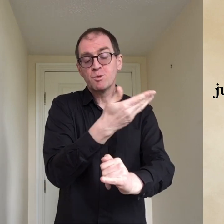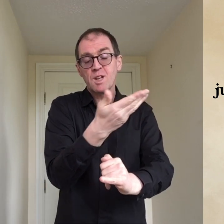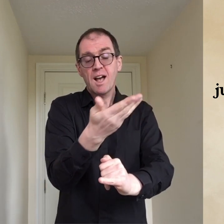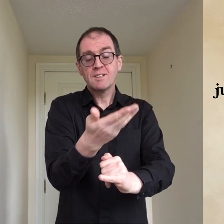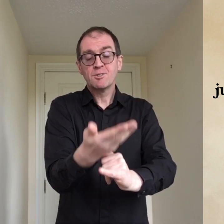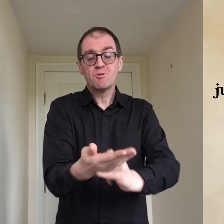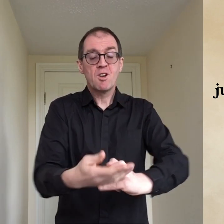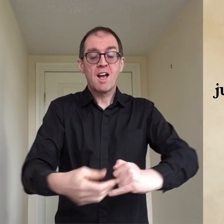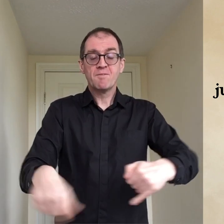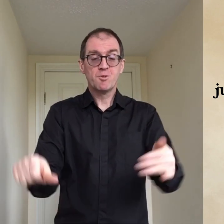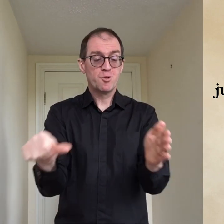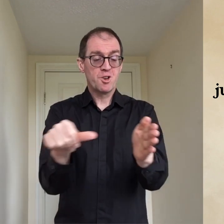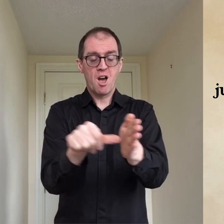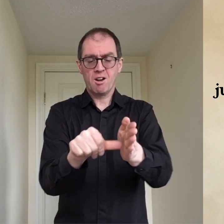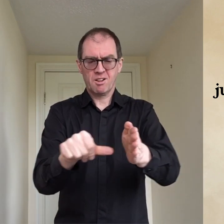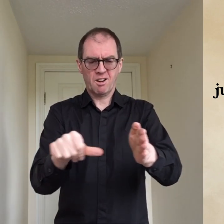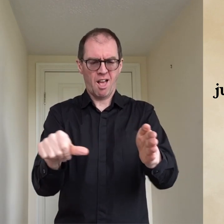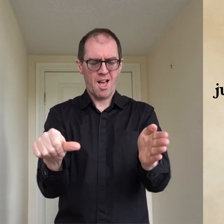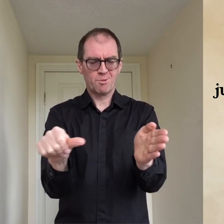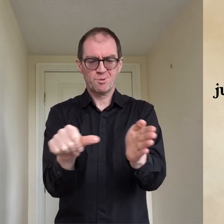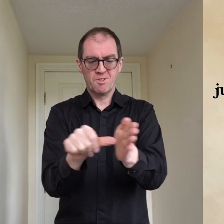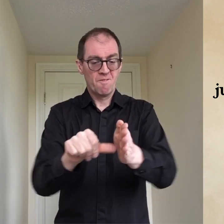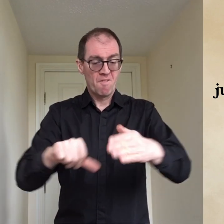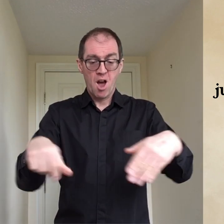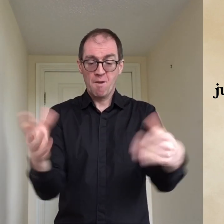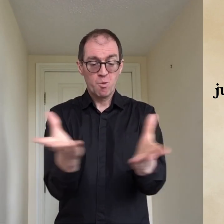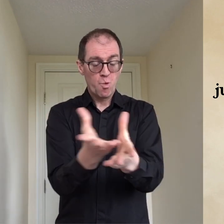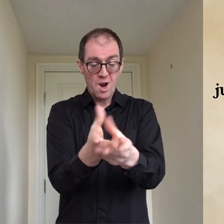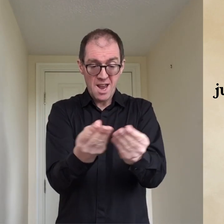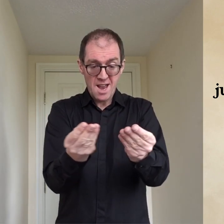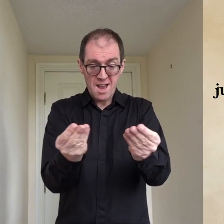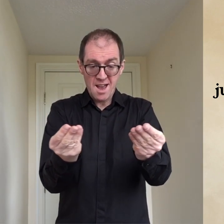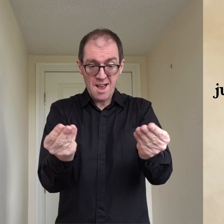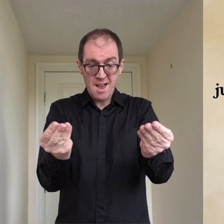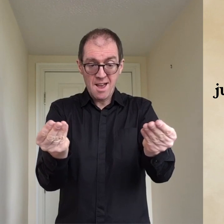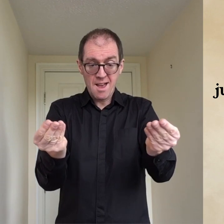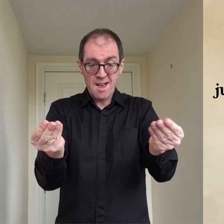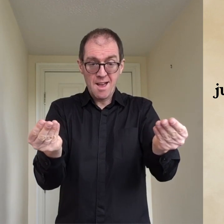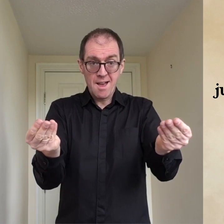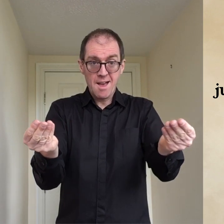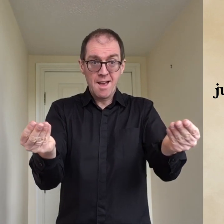blue skies drive the dark clouds far away.